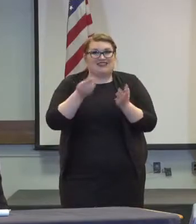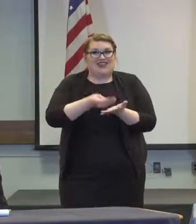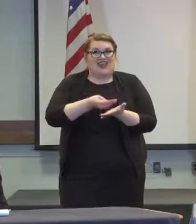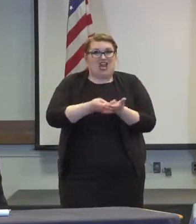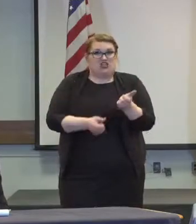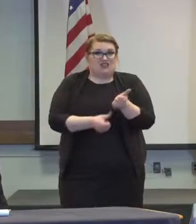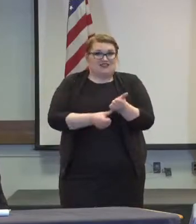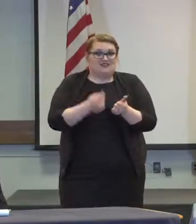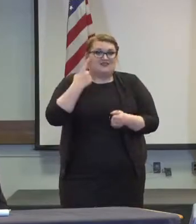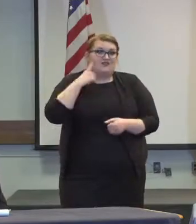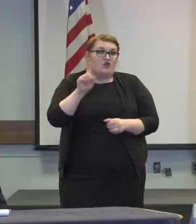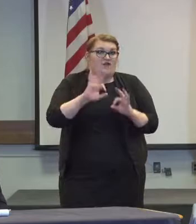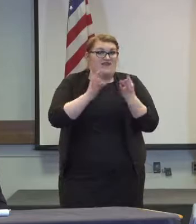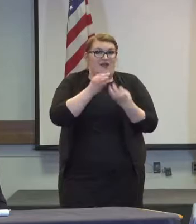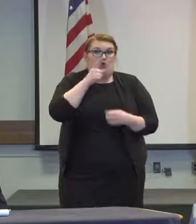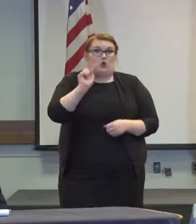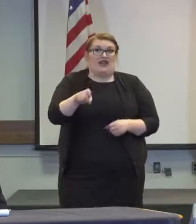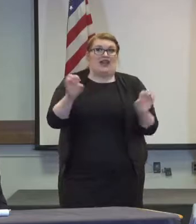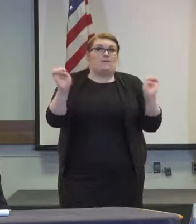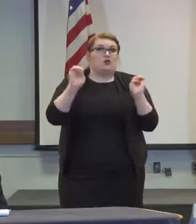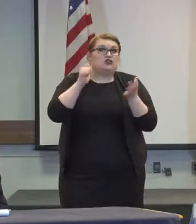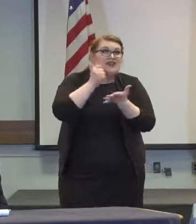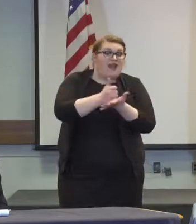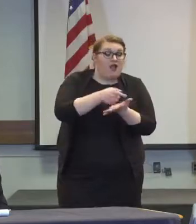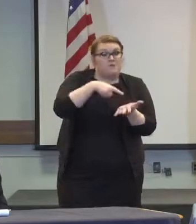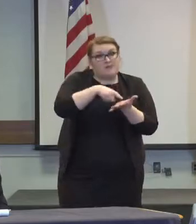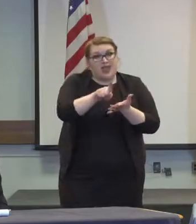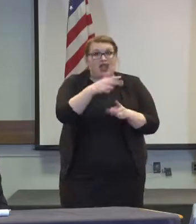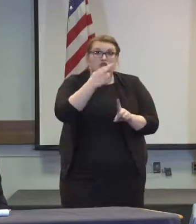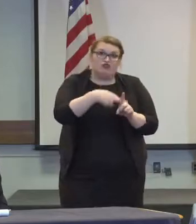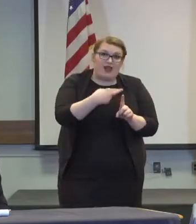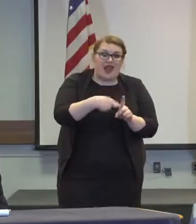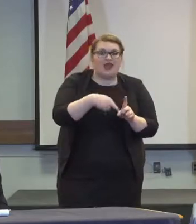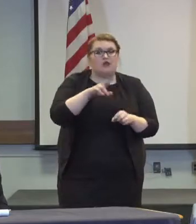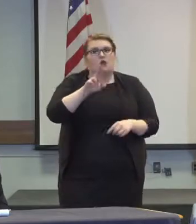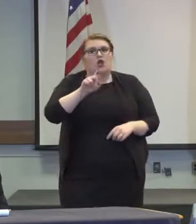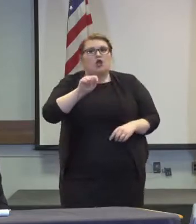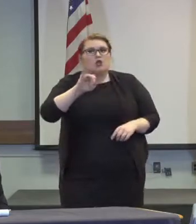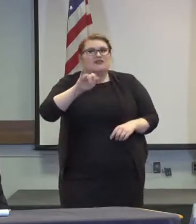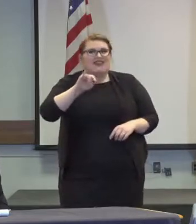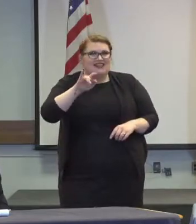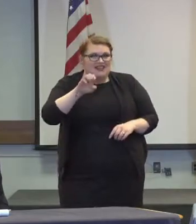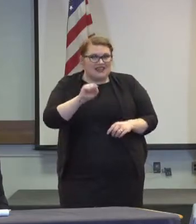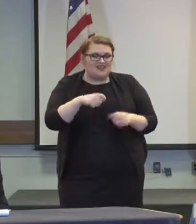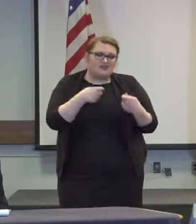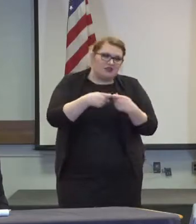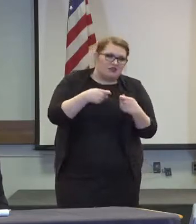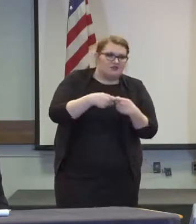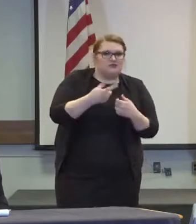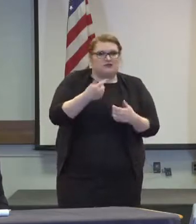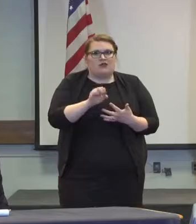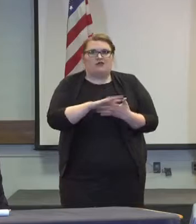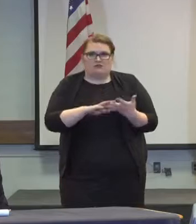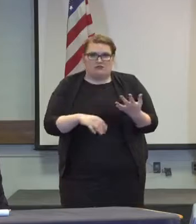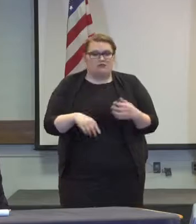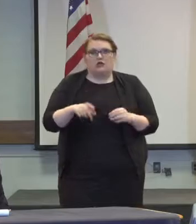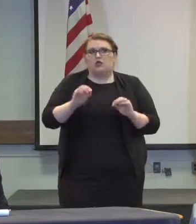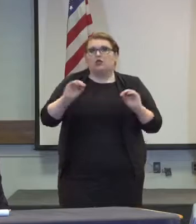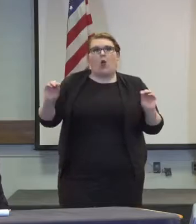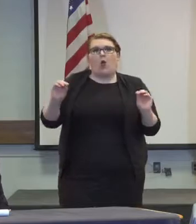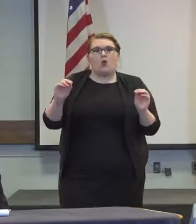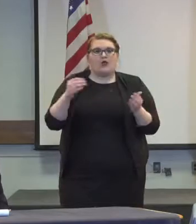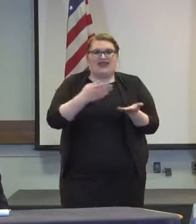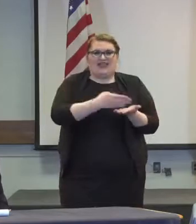to families who need emergency help paying rent or utilities. The program does not have exclusions based on immigration